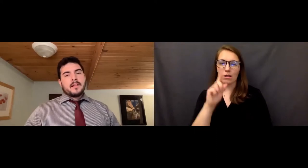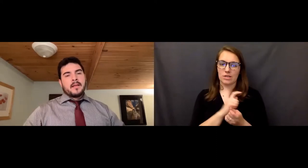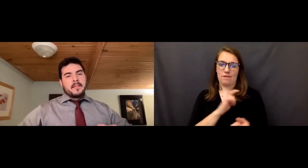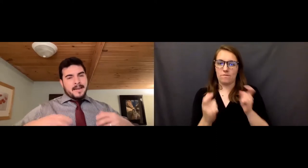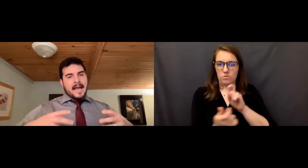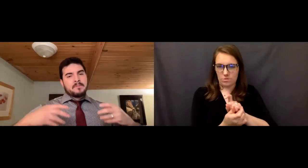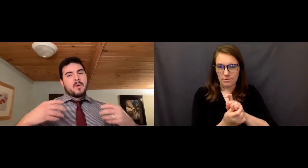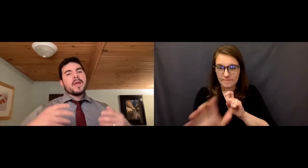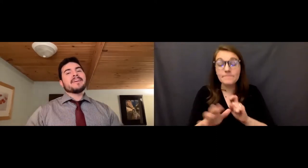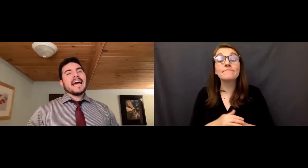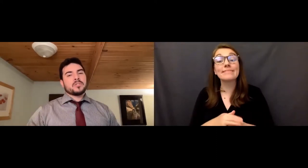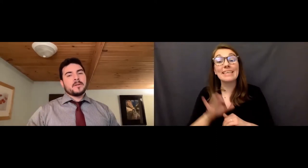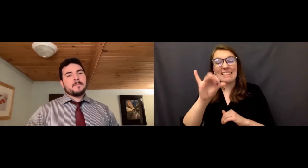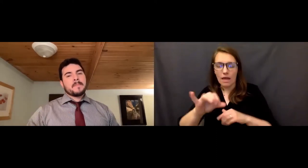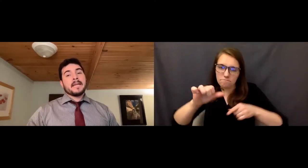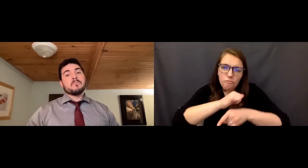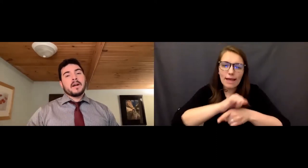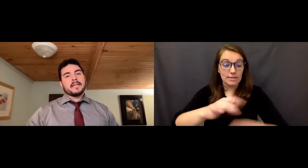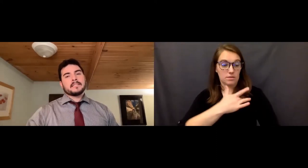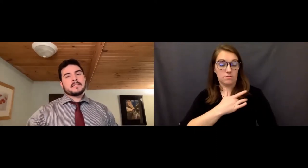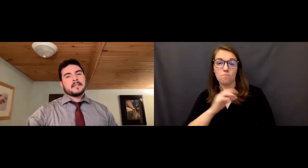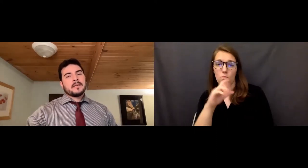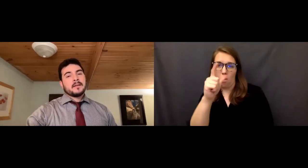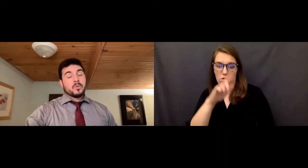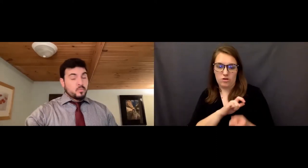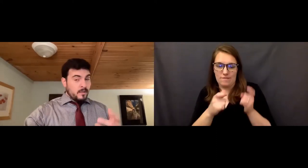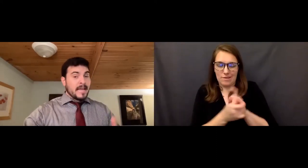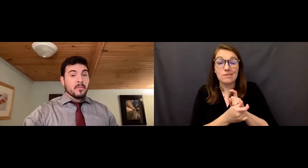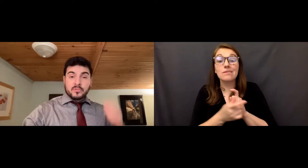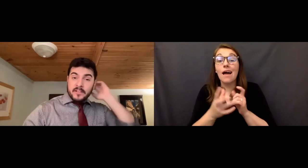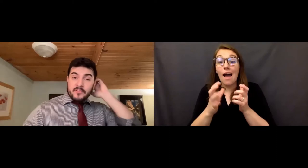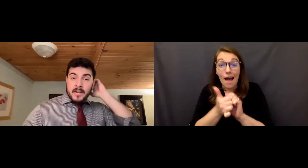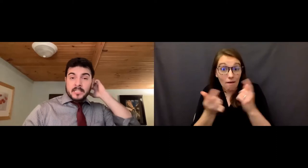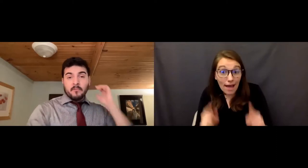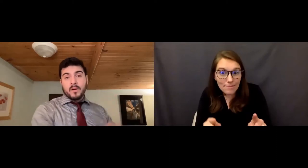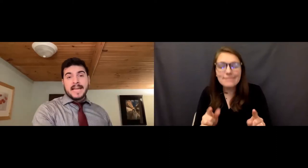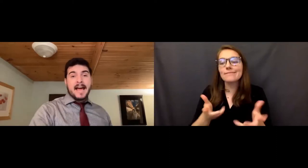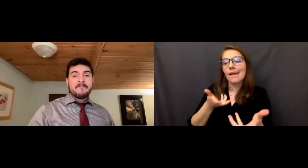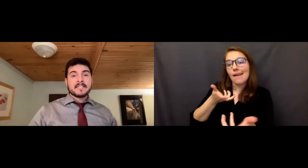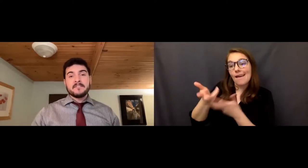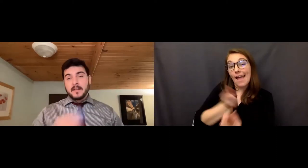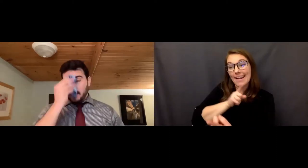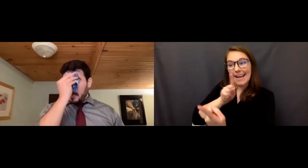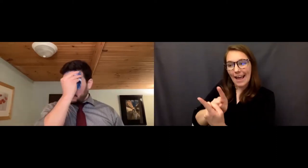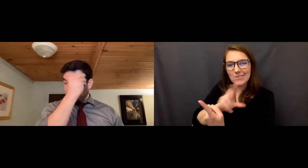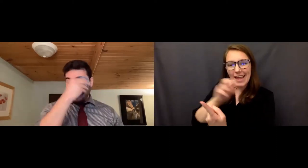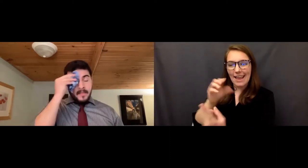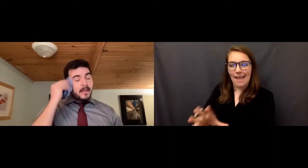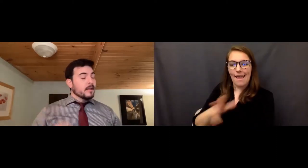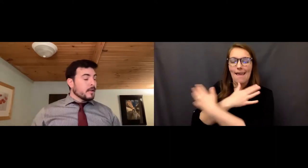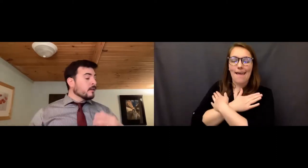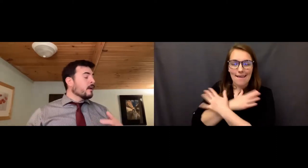conversion that happens by way of encounter and embrace, which will enable the transformation of one's affective